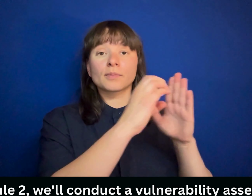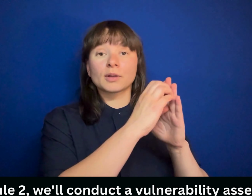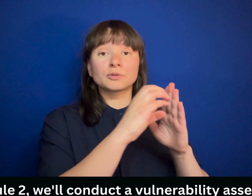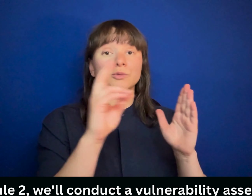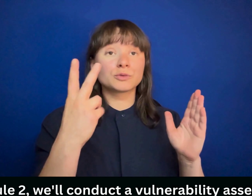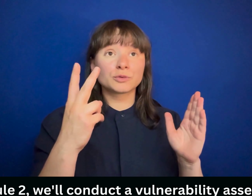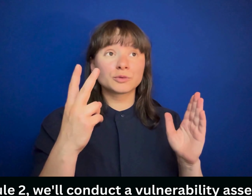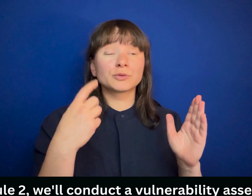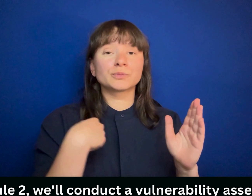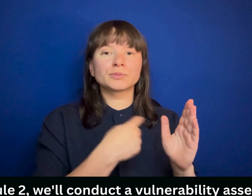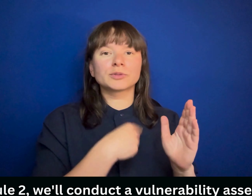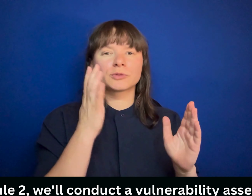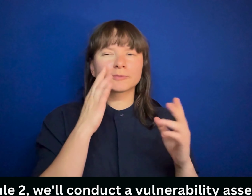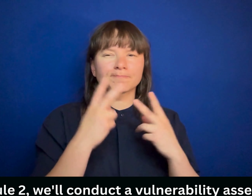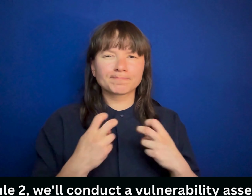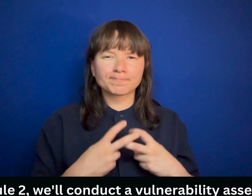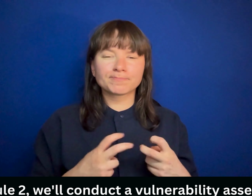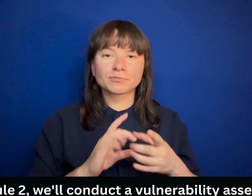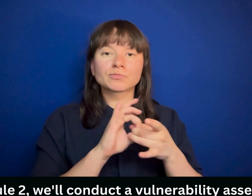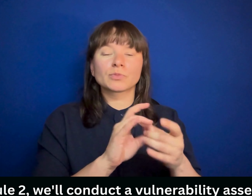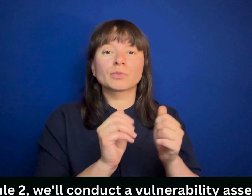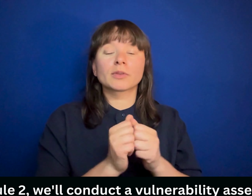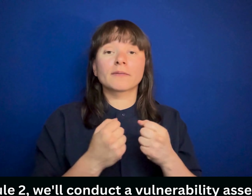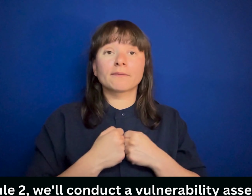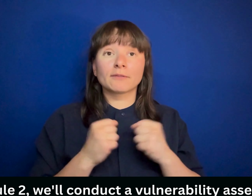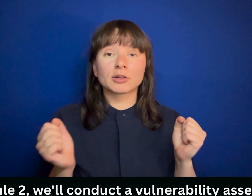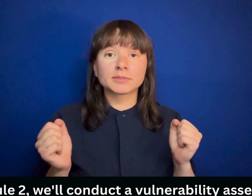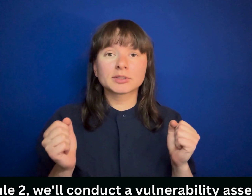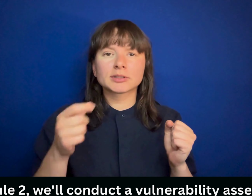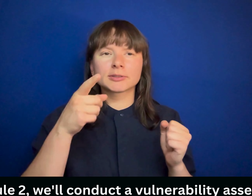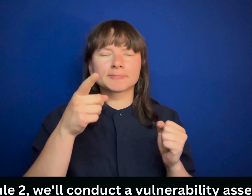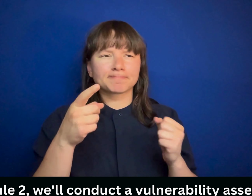In Module 2, we'll conduct a vulnerability assessment,